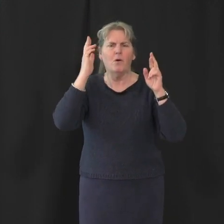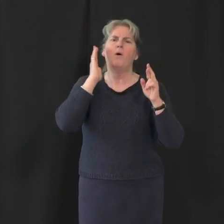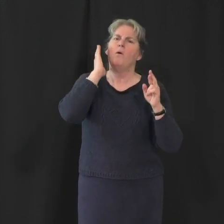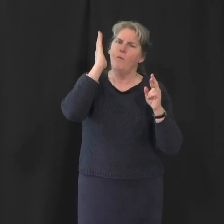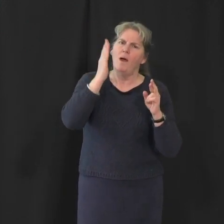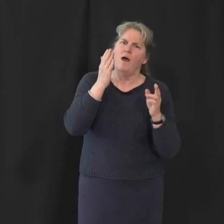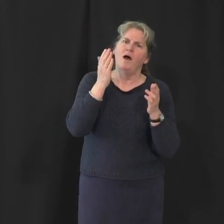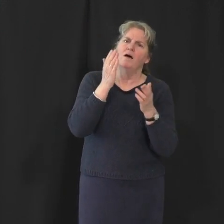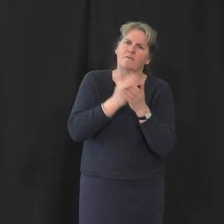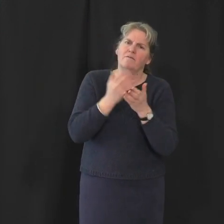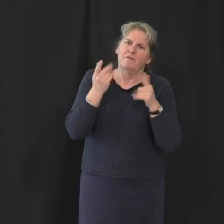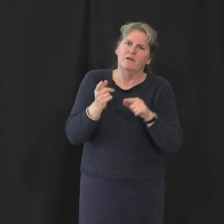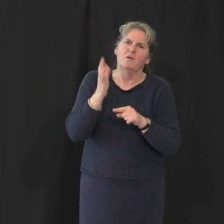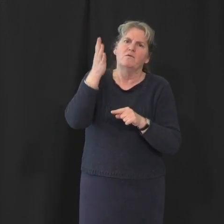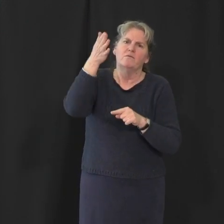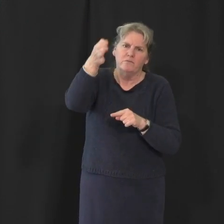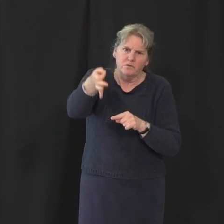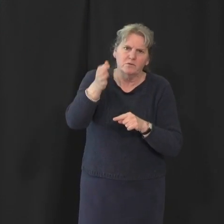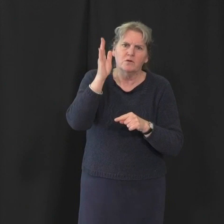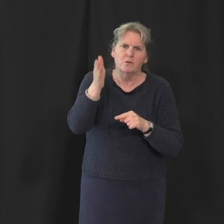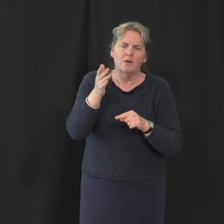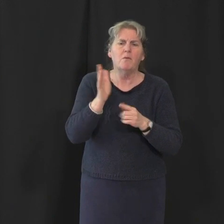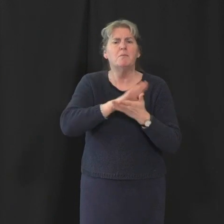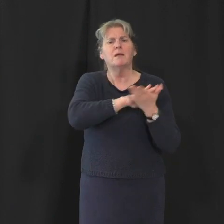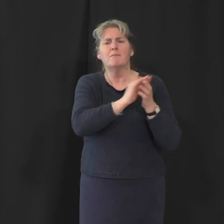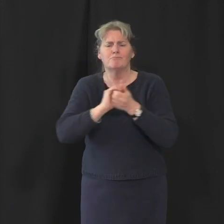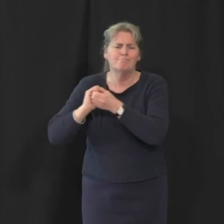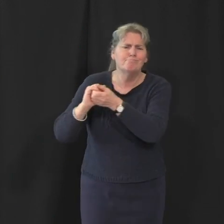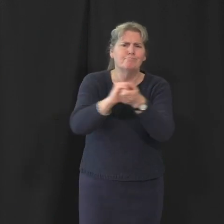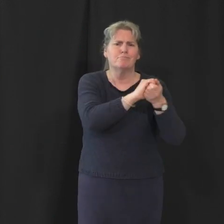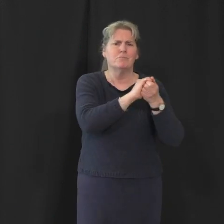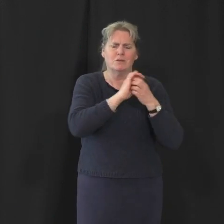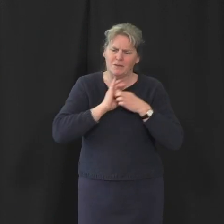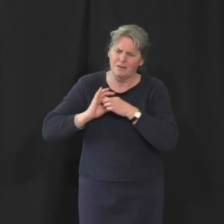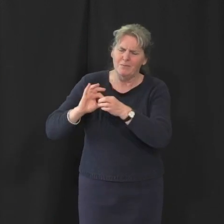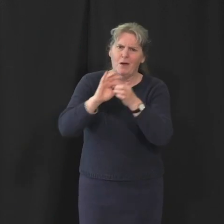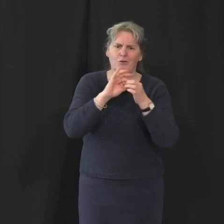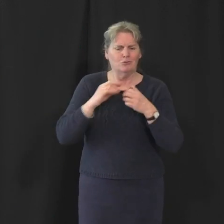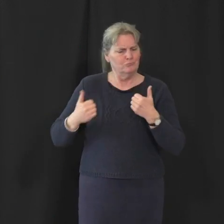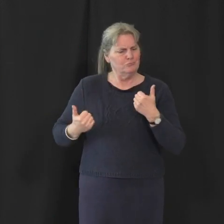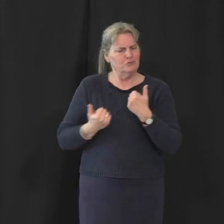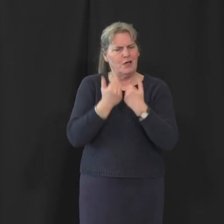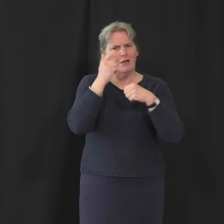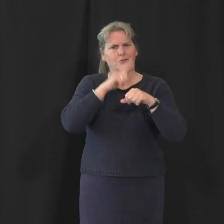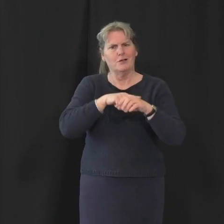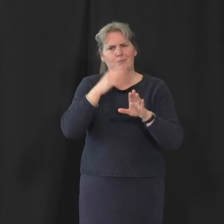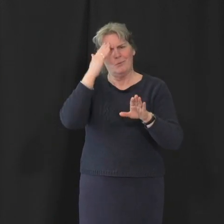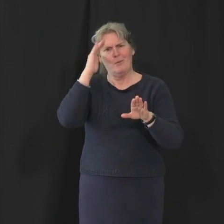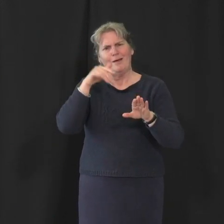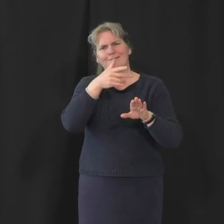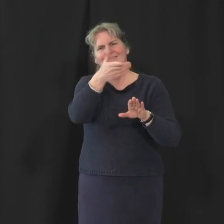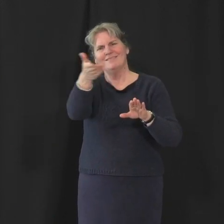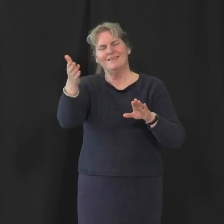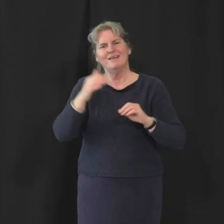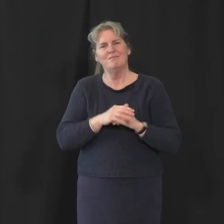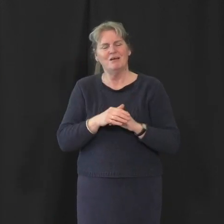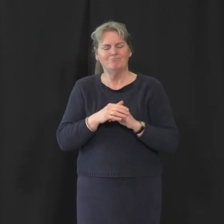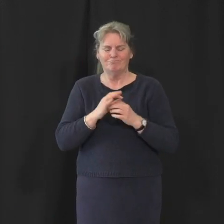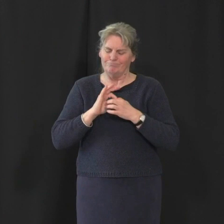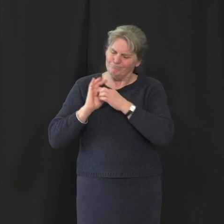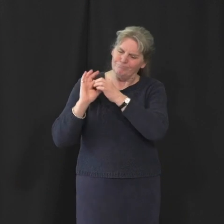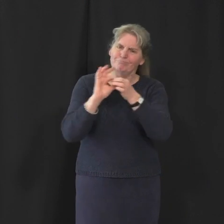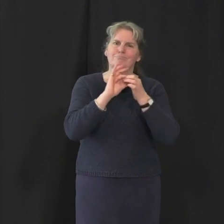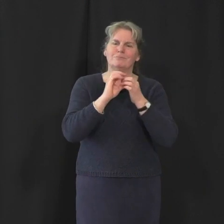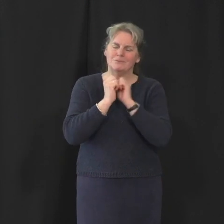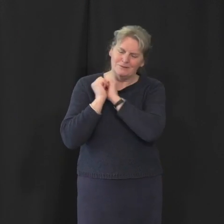come together through this stronger and more united as a community. These are extremely challenging times, as you all know, and but we're pulling together, and we're